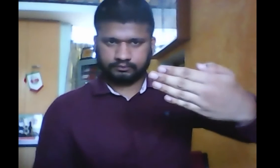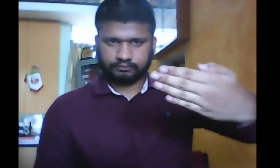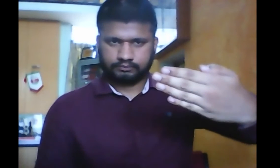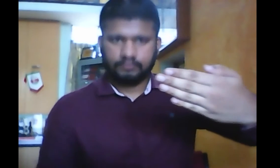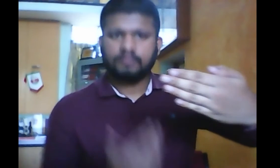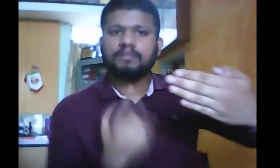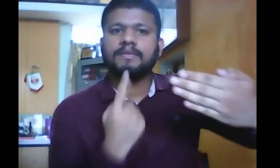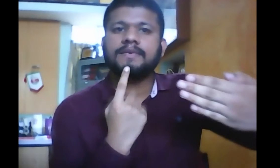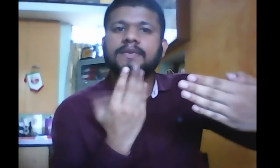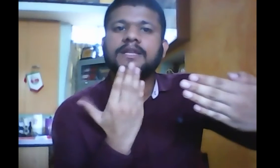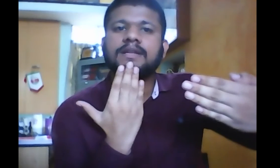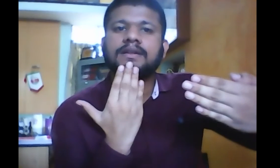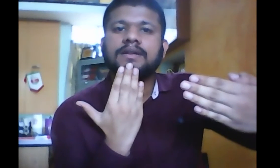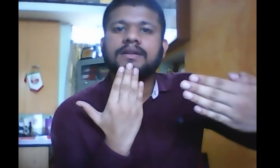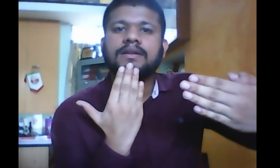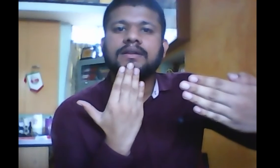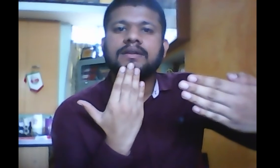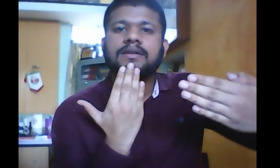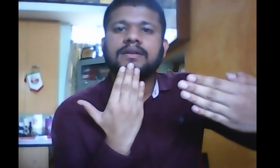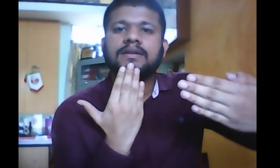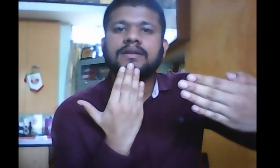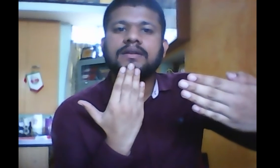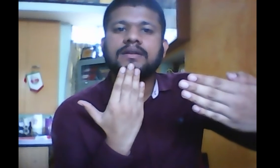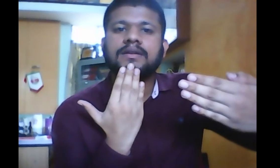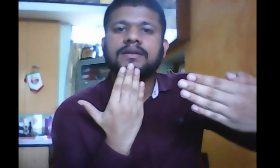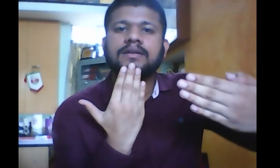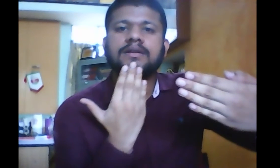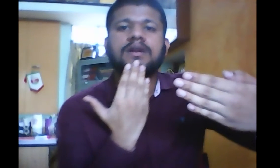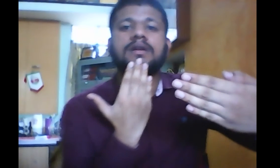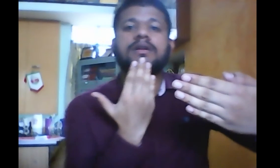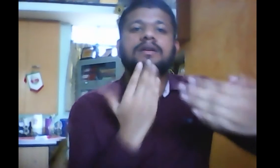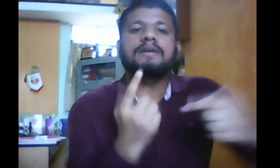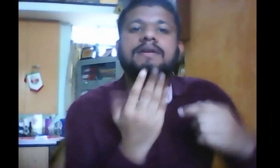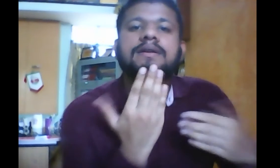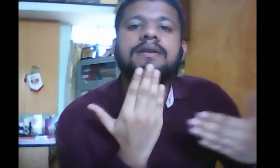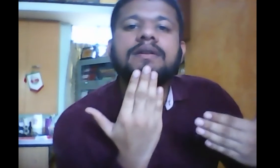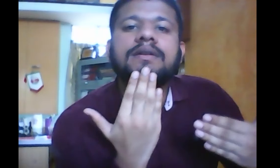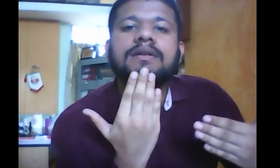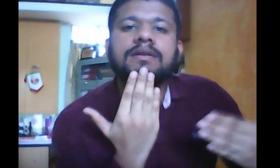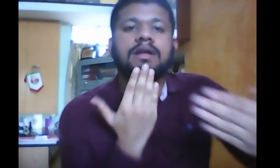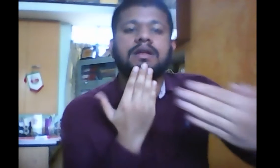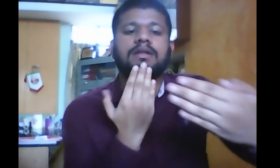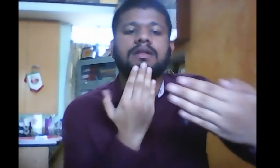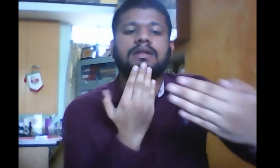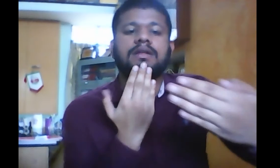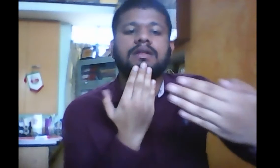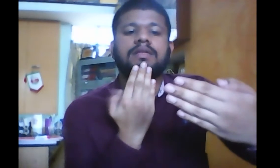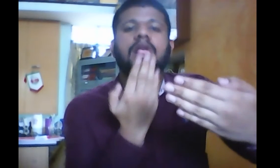If you are a right-handed, so you can use your right hand, and if you are left-handed, you can use your left hand. Thank